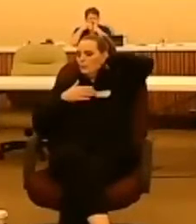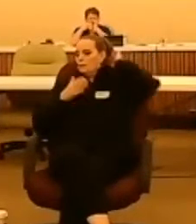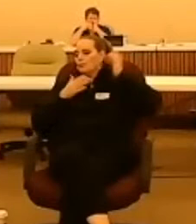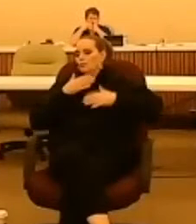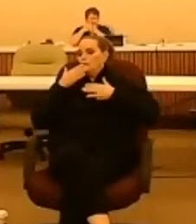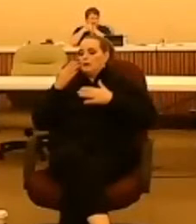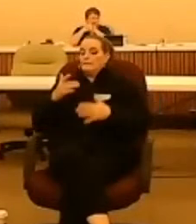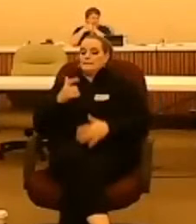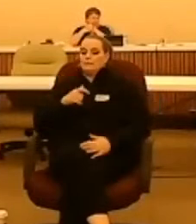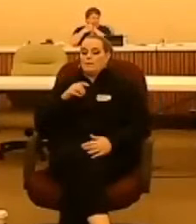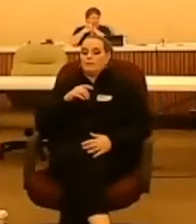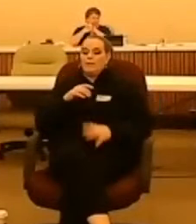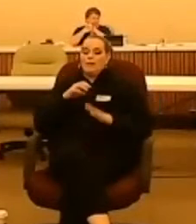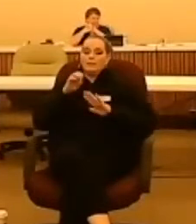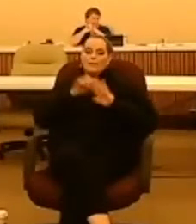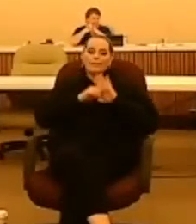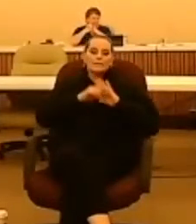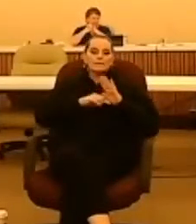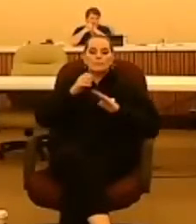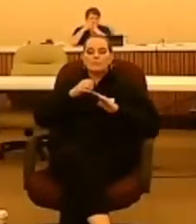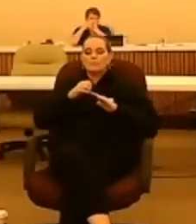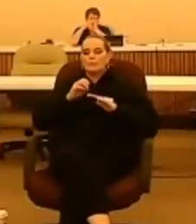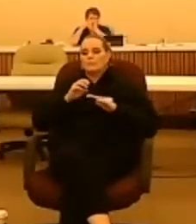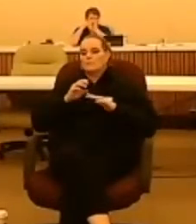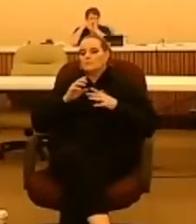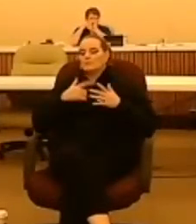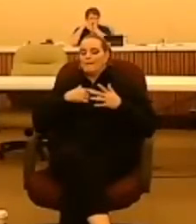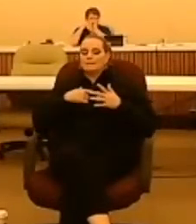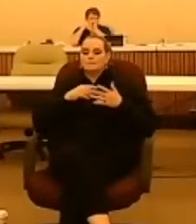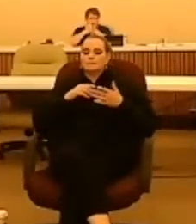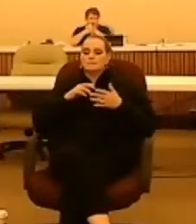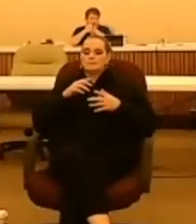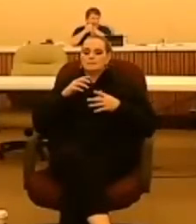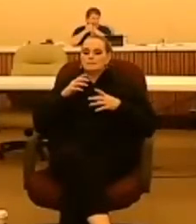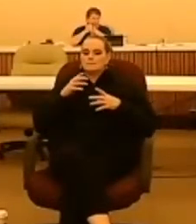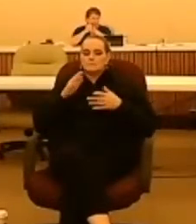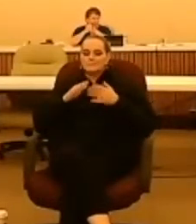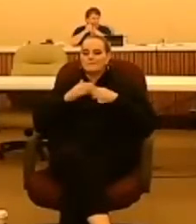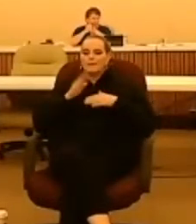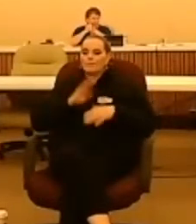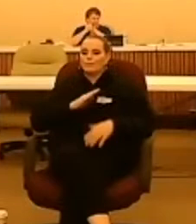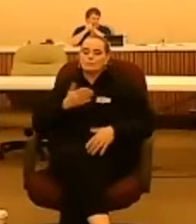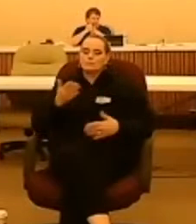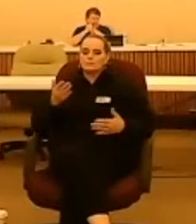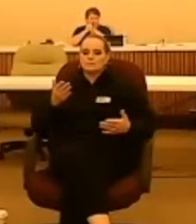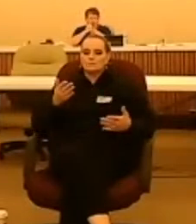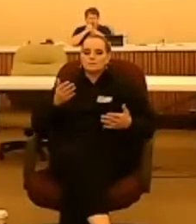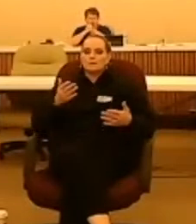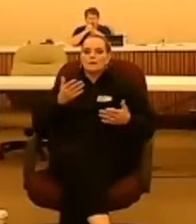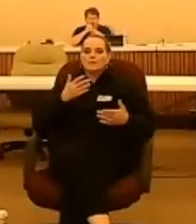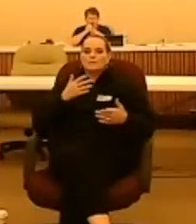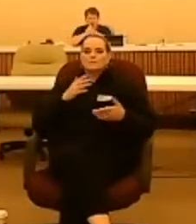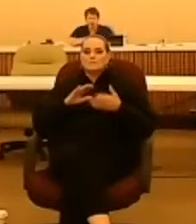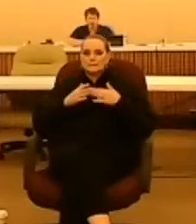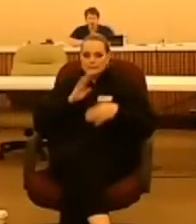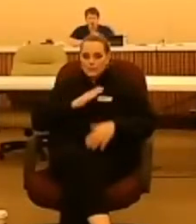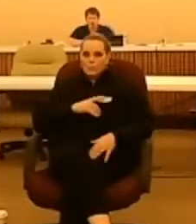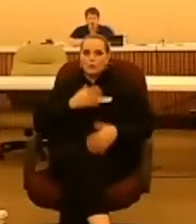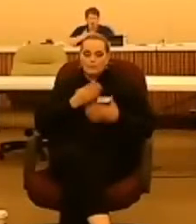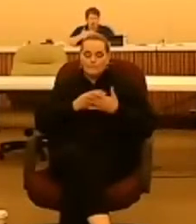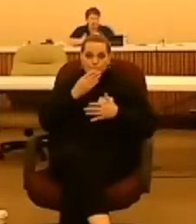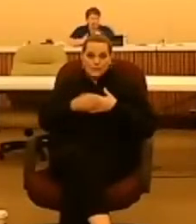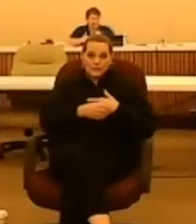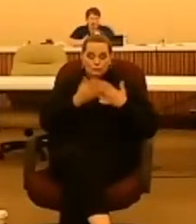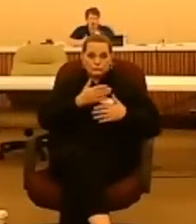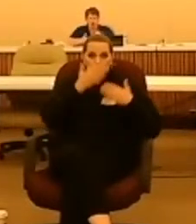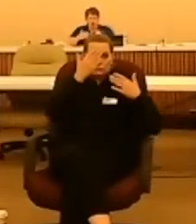the ethics board, that the town board, if the town board by